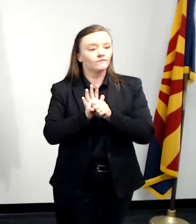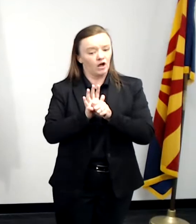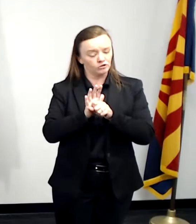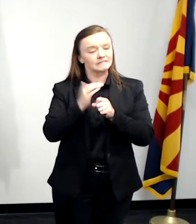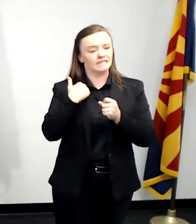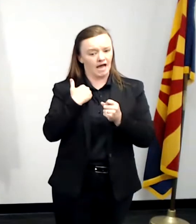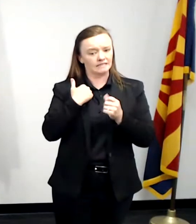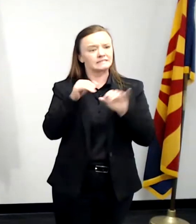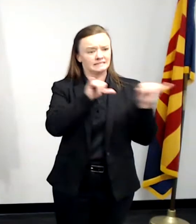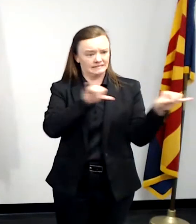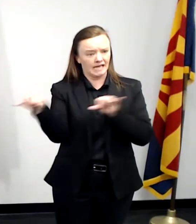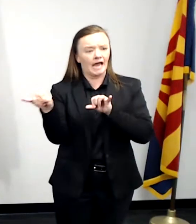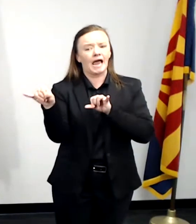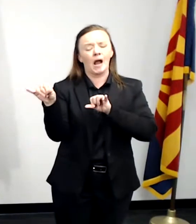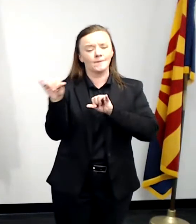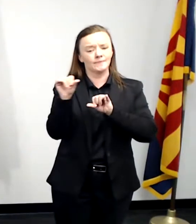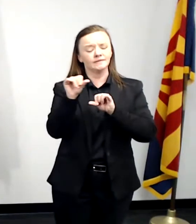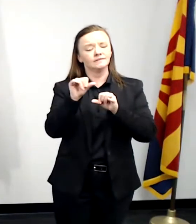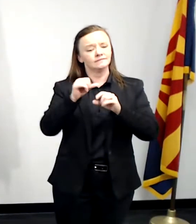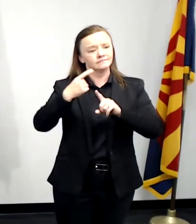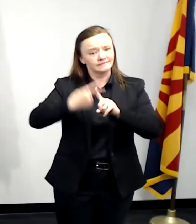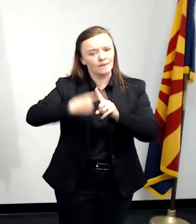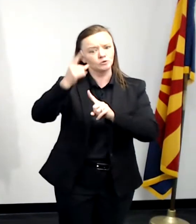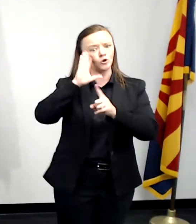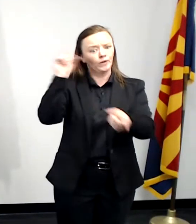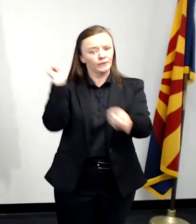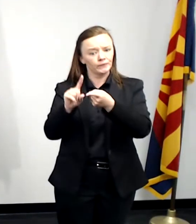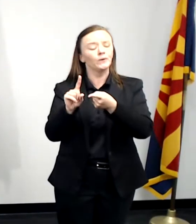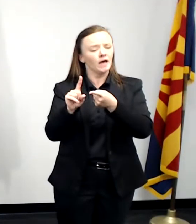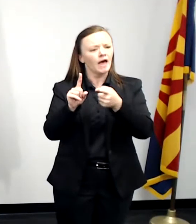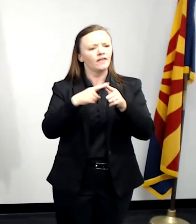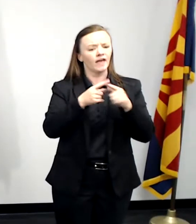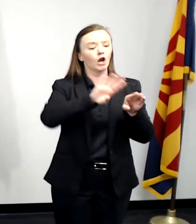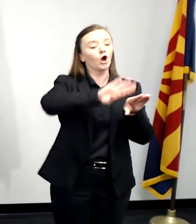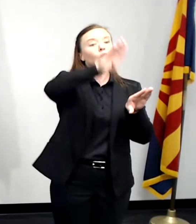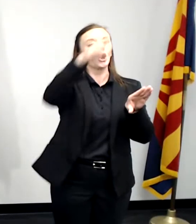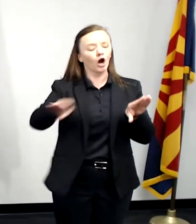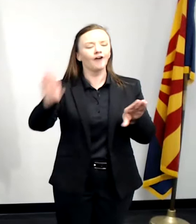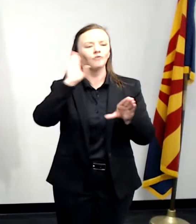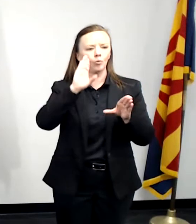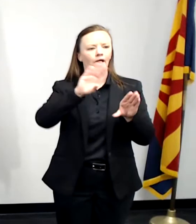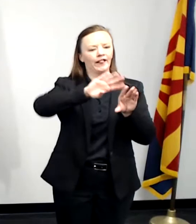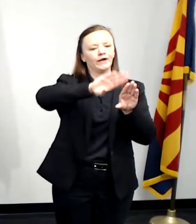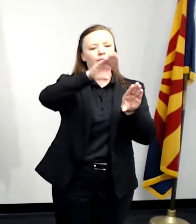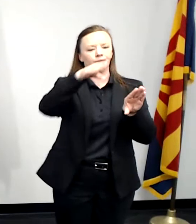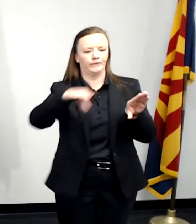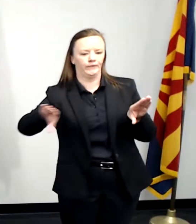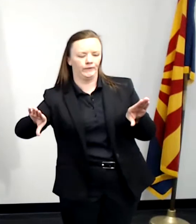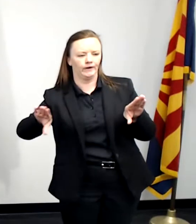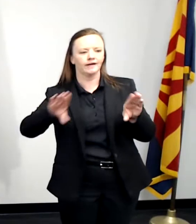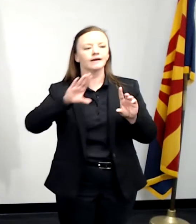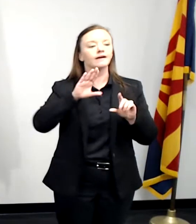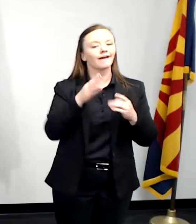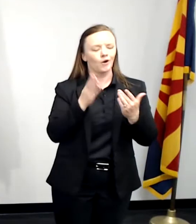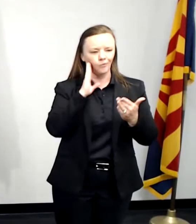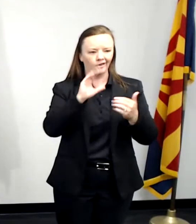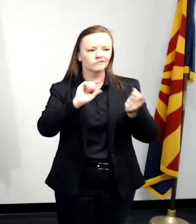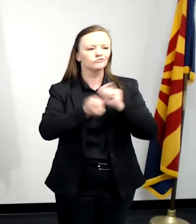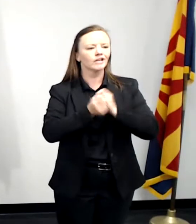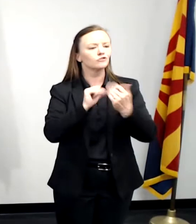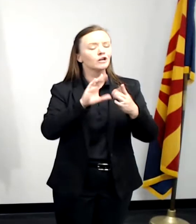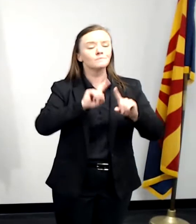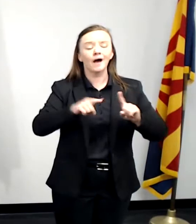the shape of this curve, and it will also likely change our strategies. We just don't know whether there will